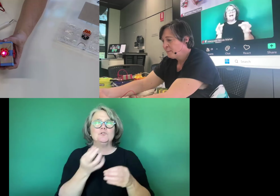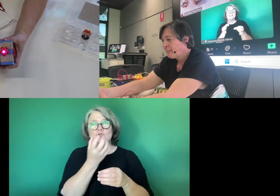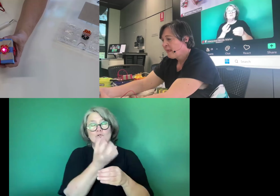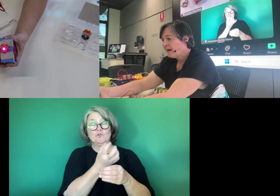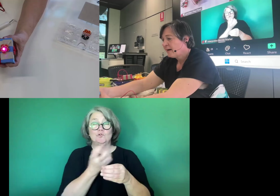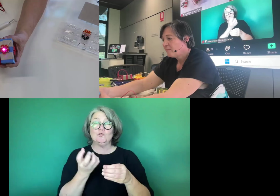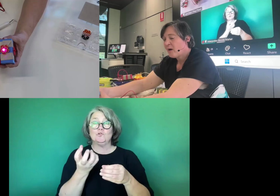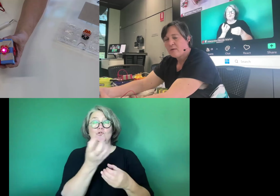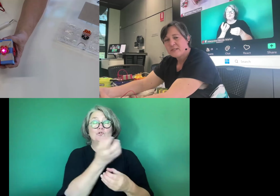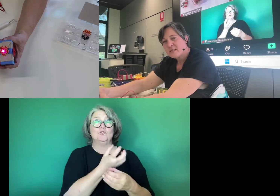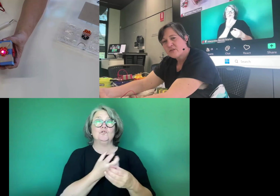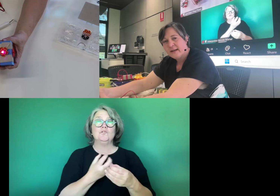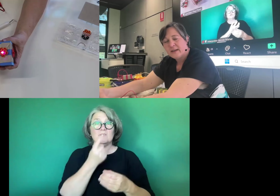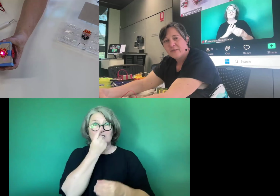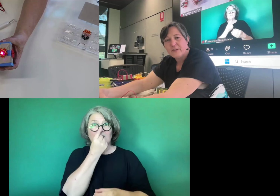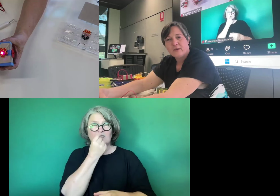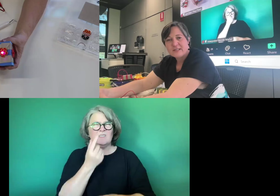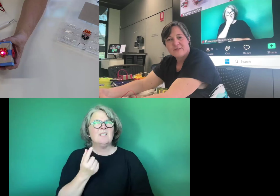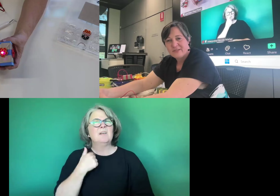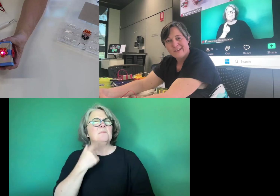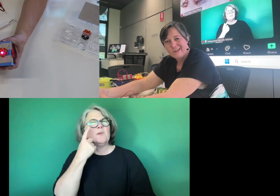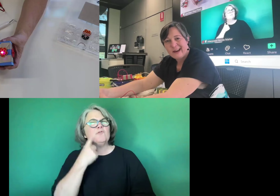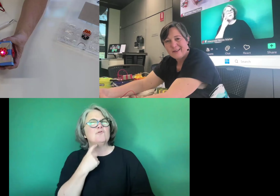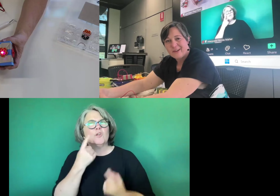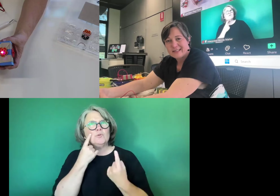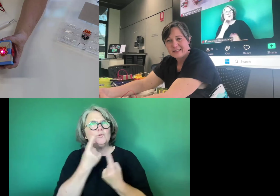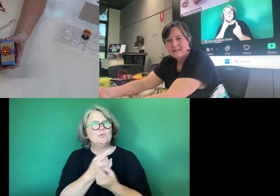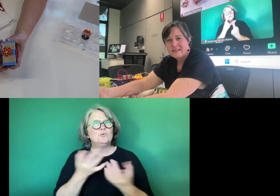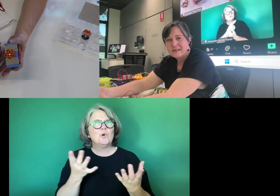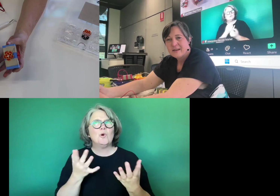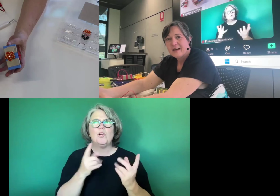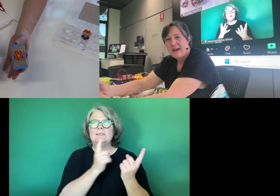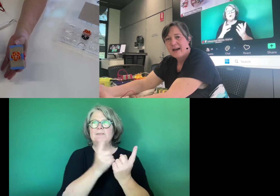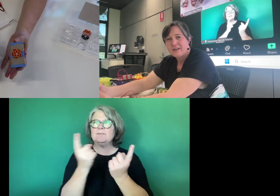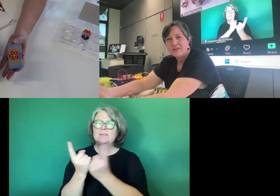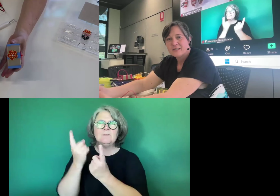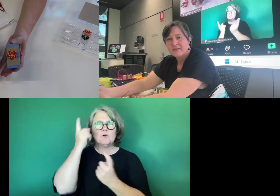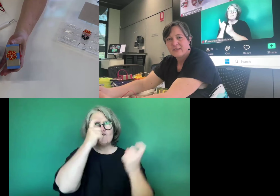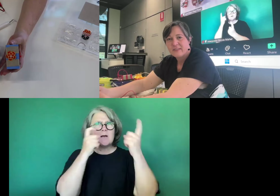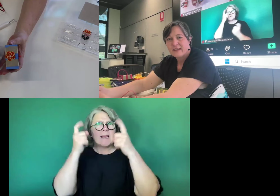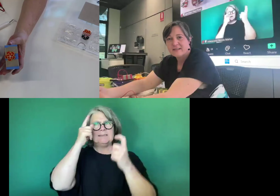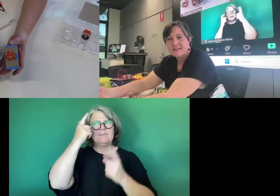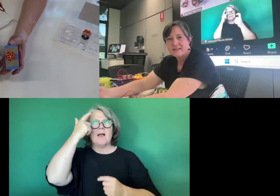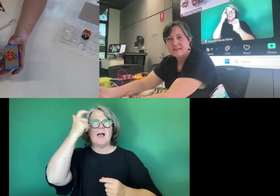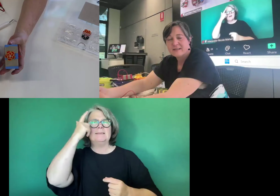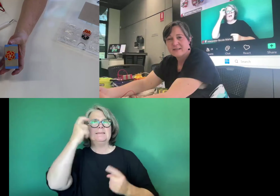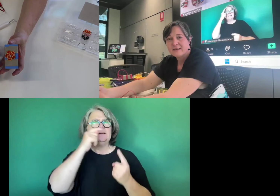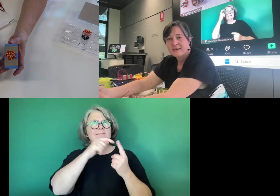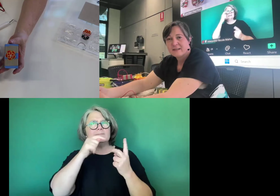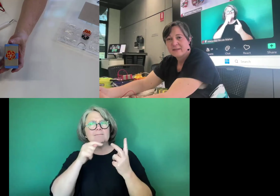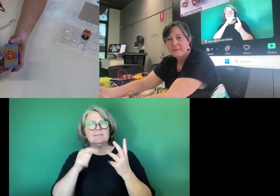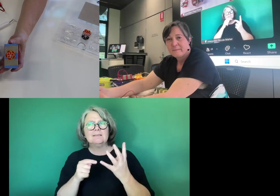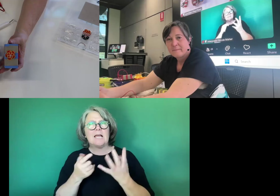well. I was just trying to give you lots of different creative ideas of how to use different things.